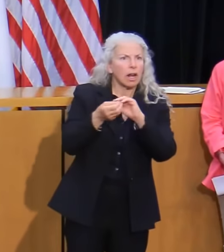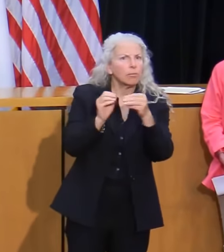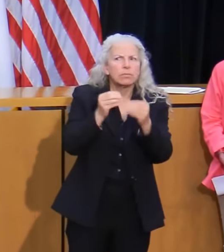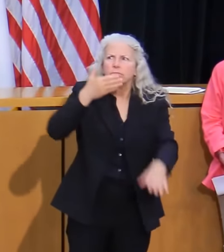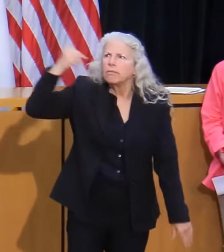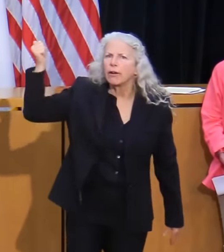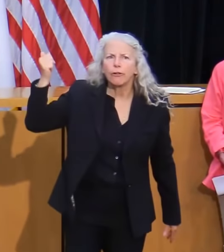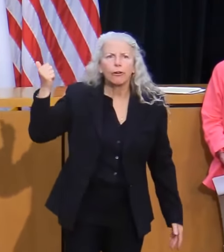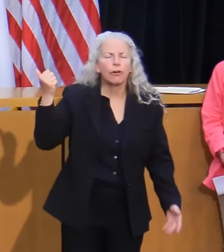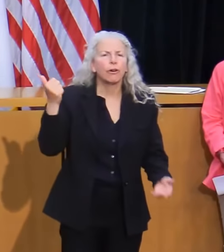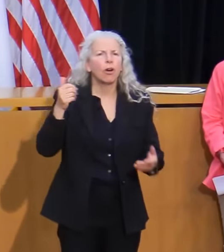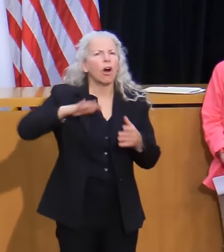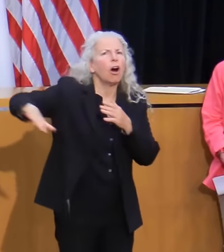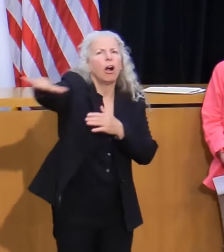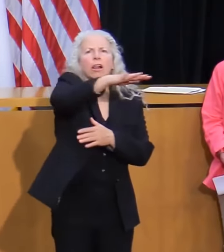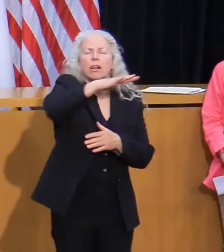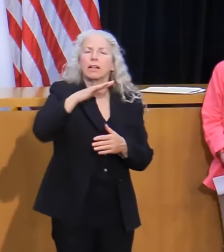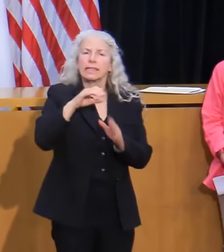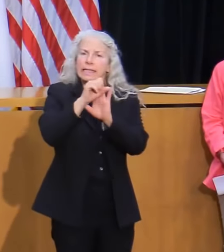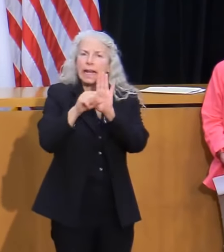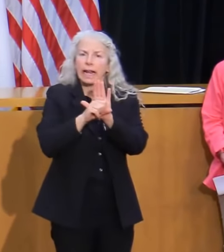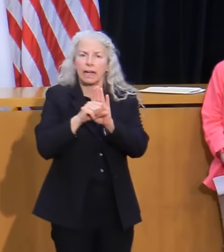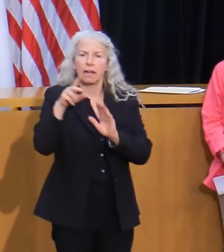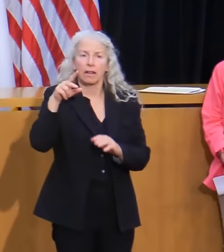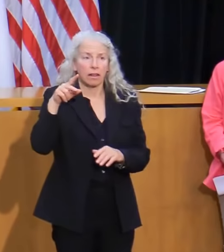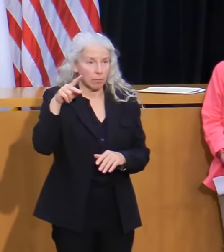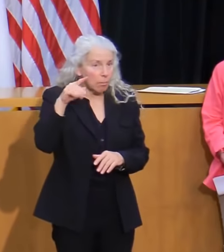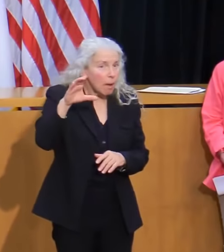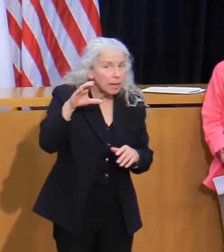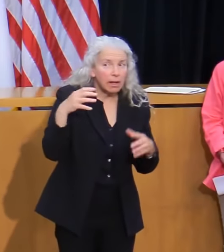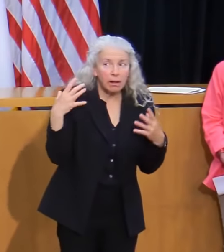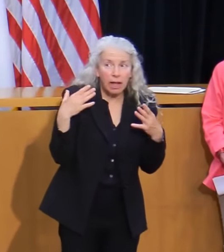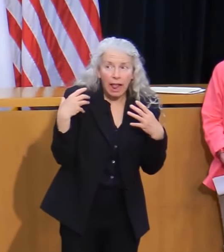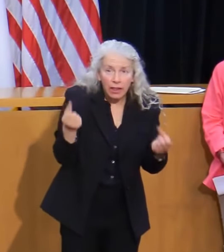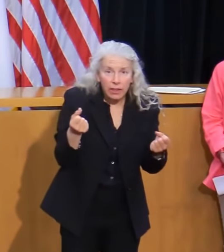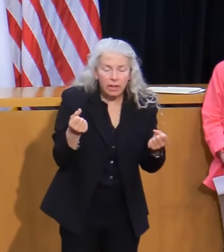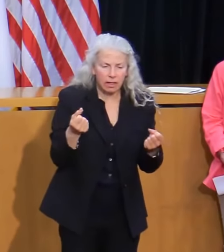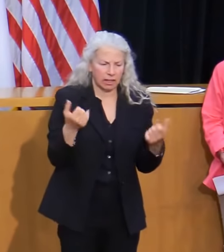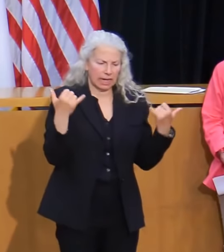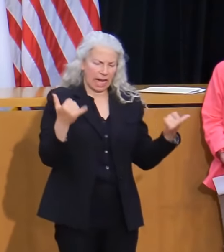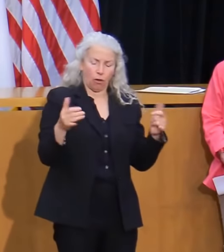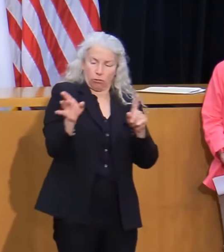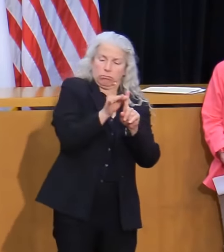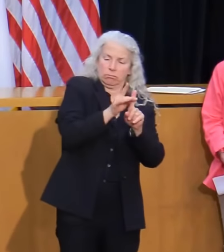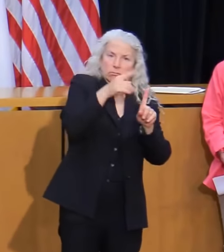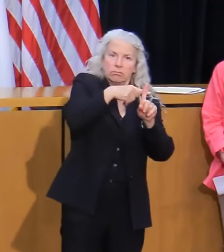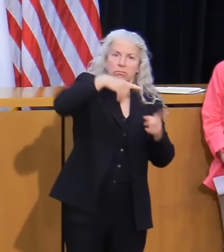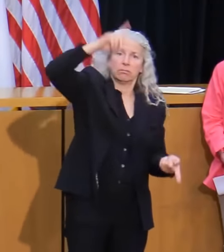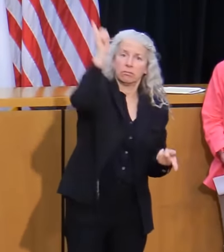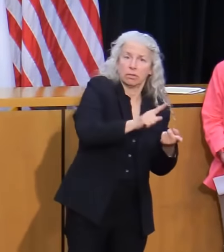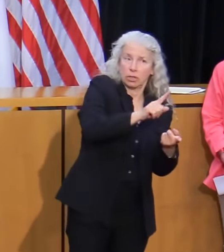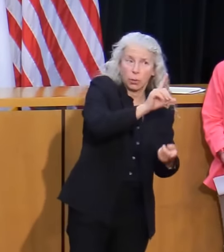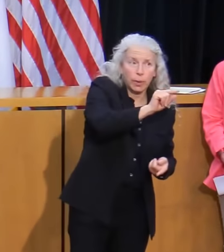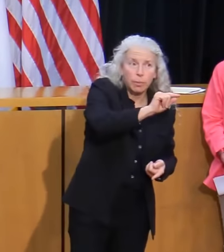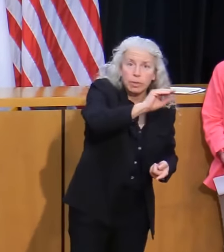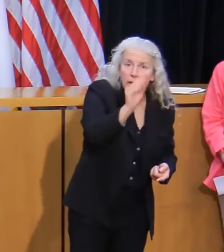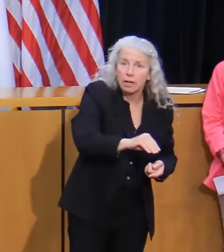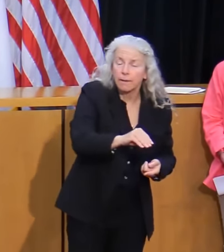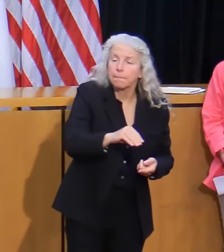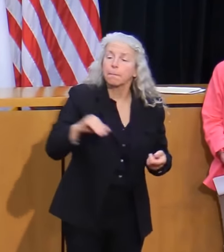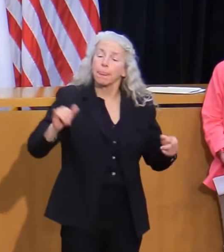board. New daily cases have dropped by about 20%. The positivity rate of